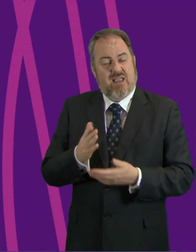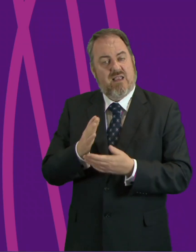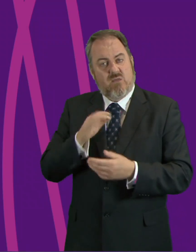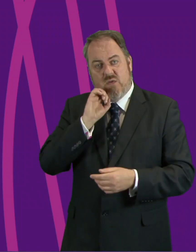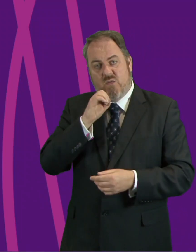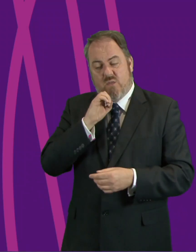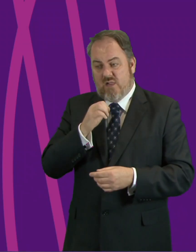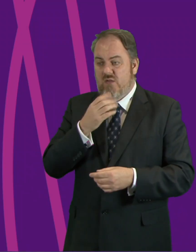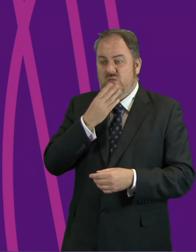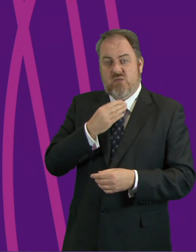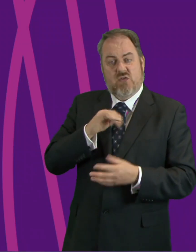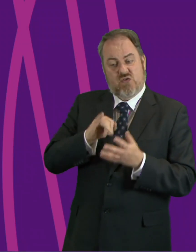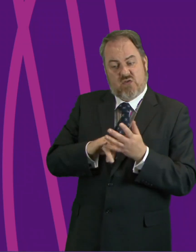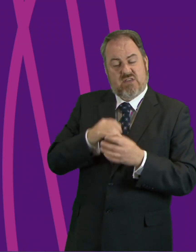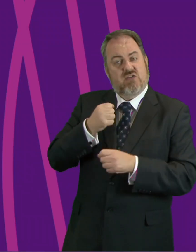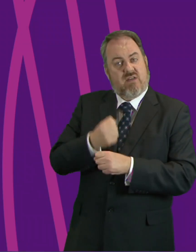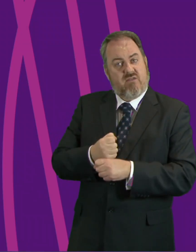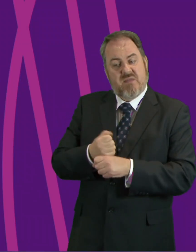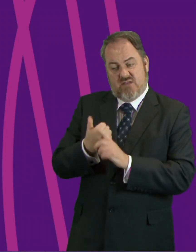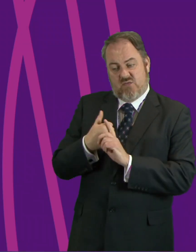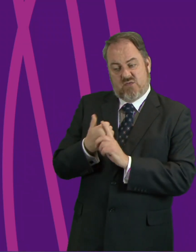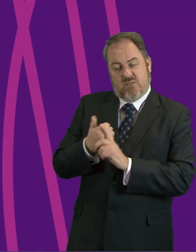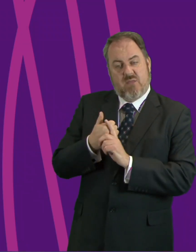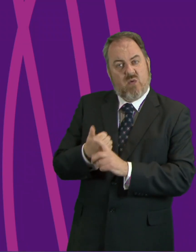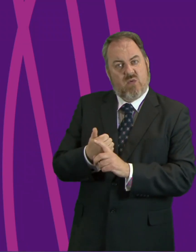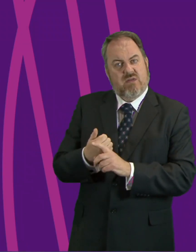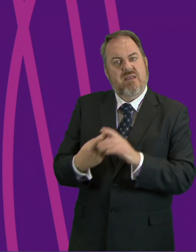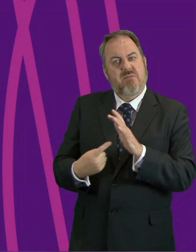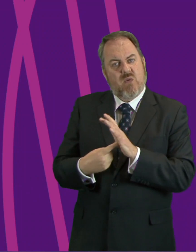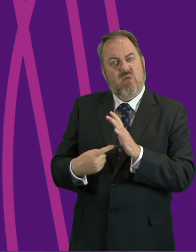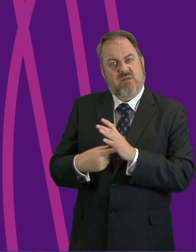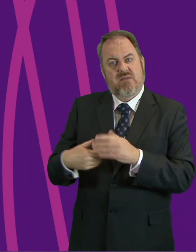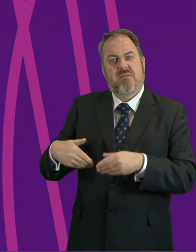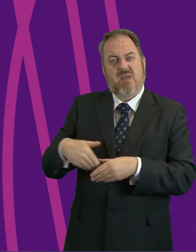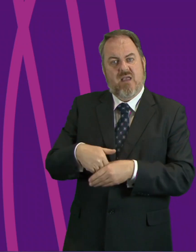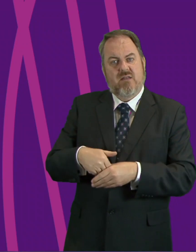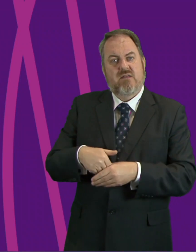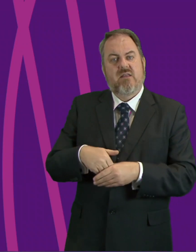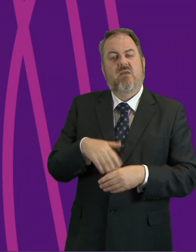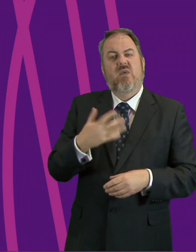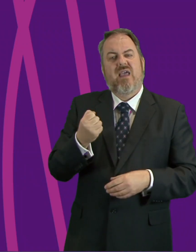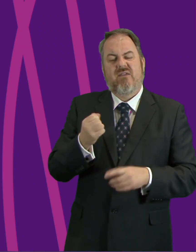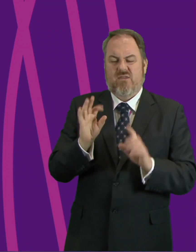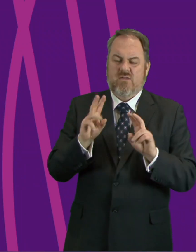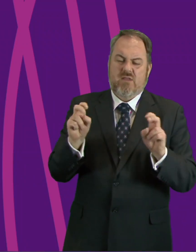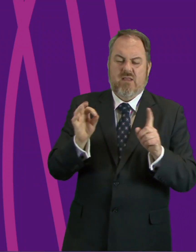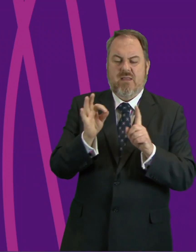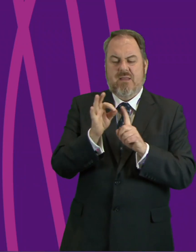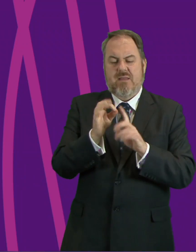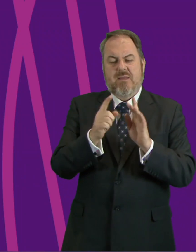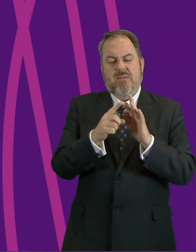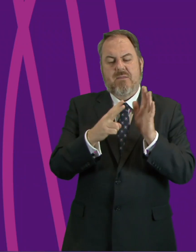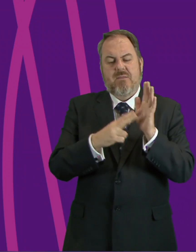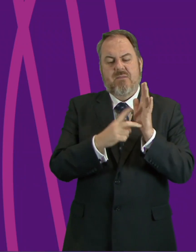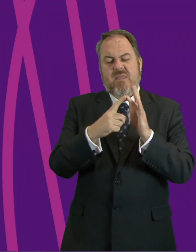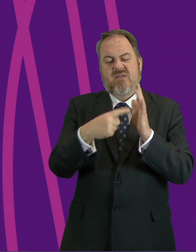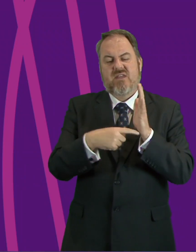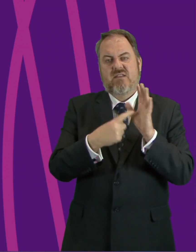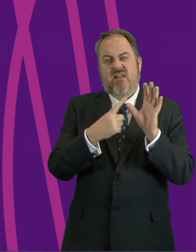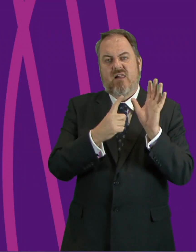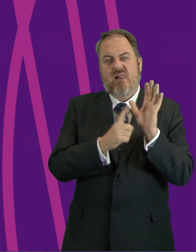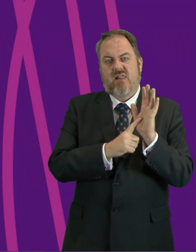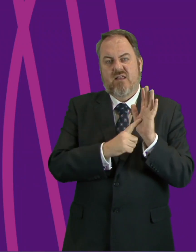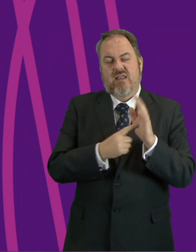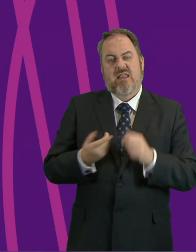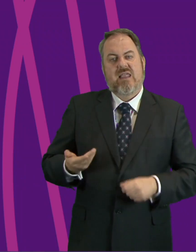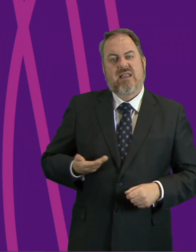Scottish Government to particular sectors that are so important. The Pivotal Enterprise Fund that we announced last week may be appropriate for the kind